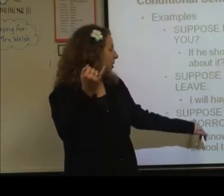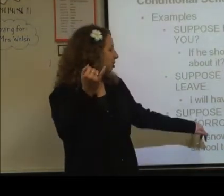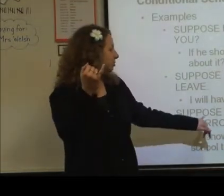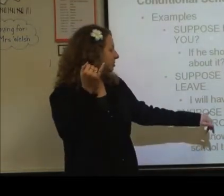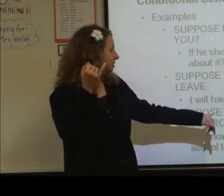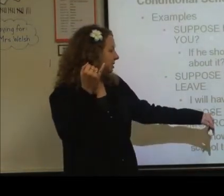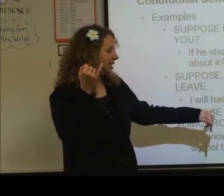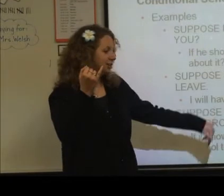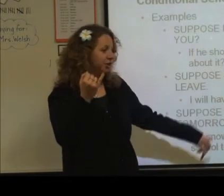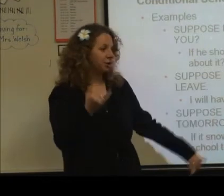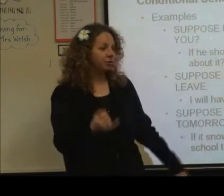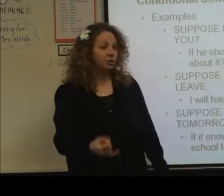suppose tonight snow.